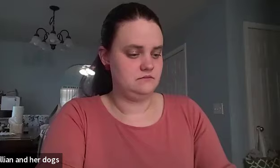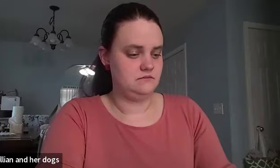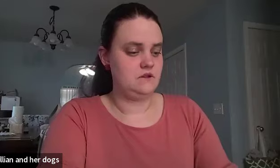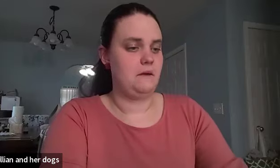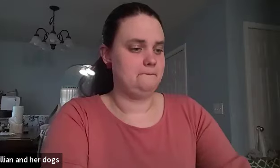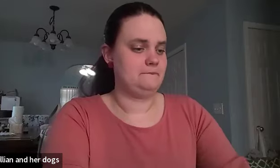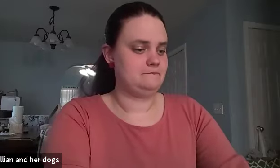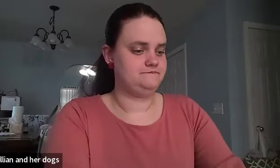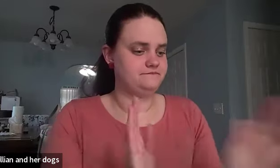Okay.